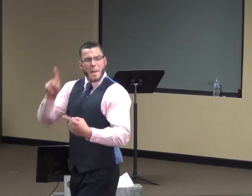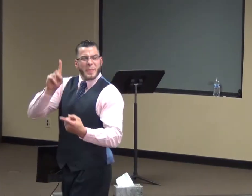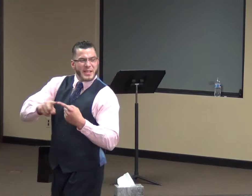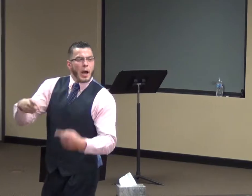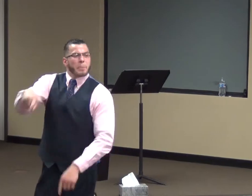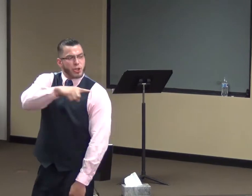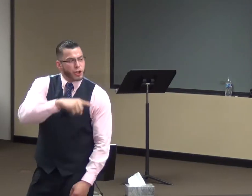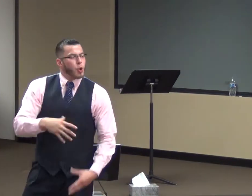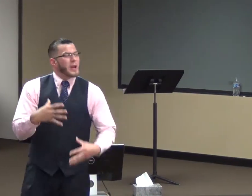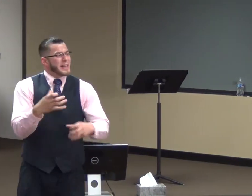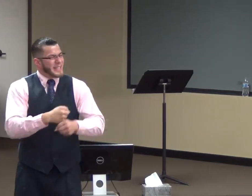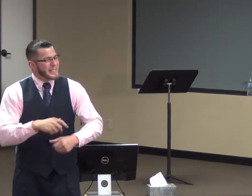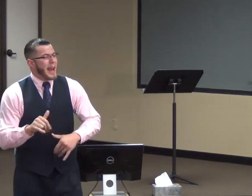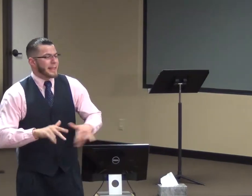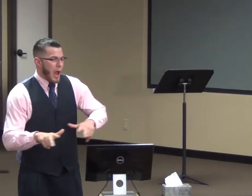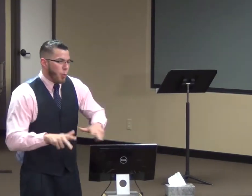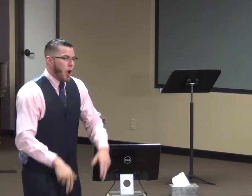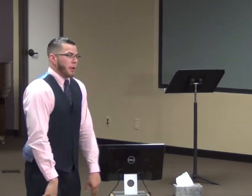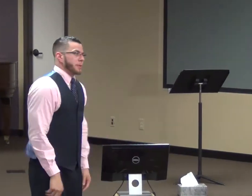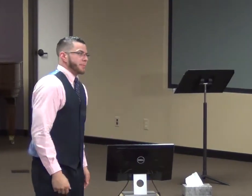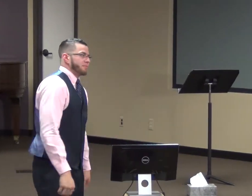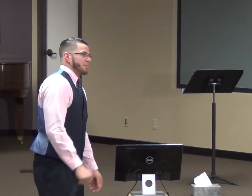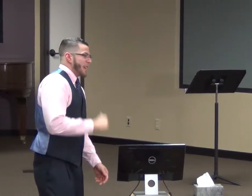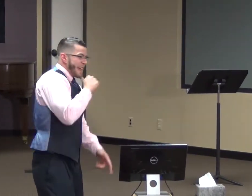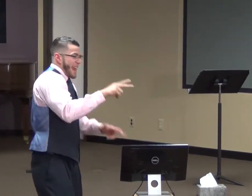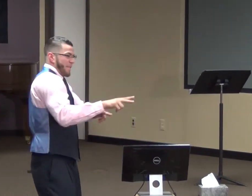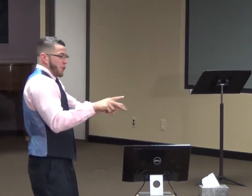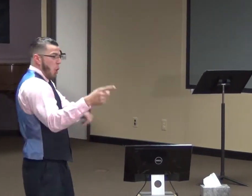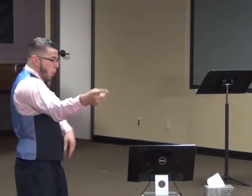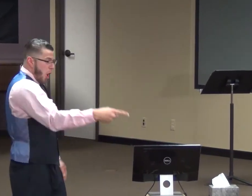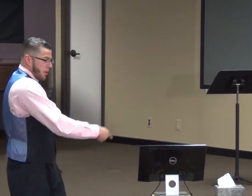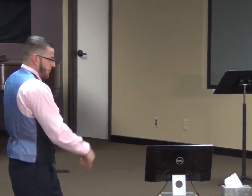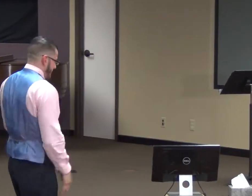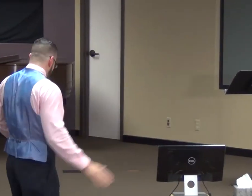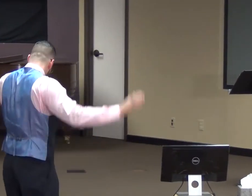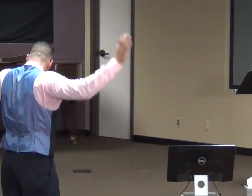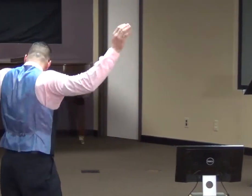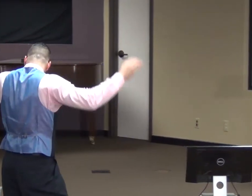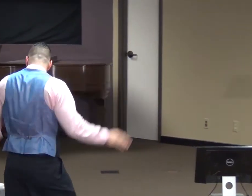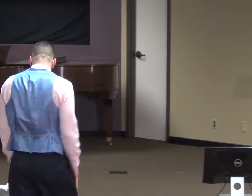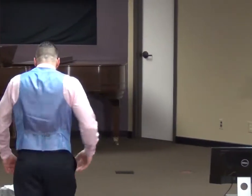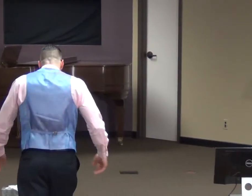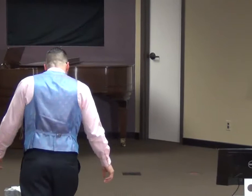But it's up to you to take that walk. If you don't walk,